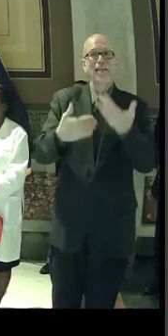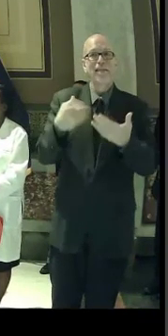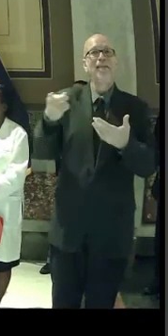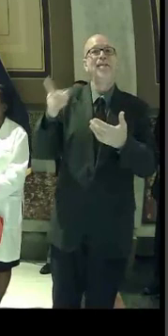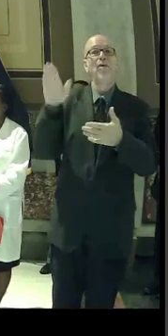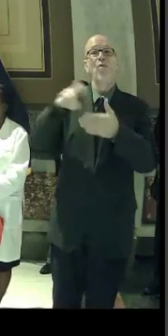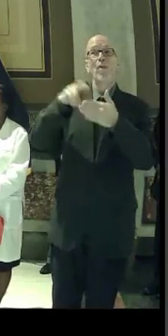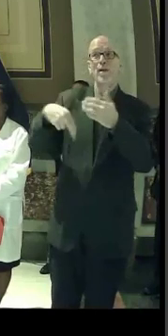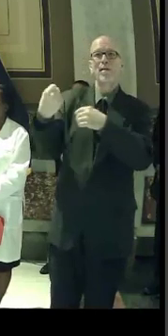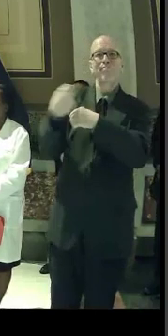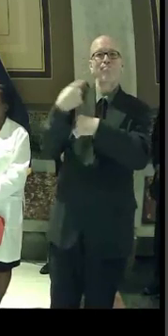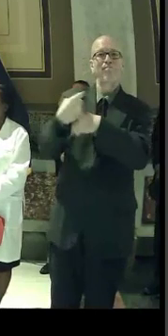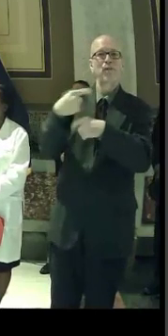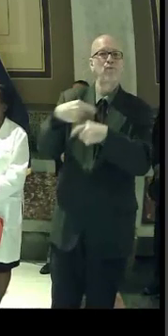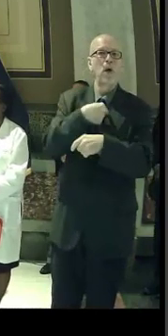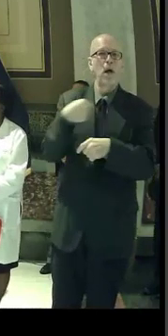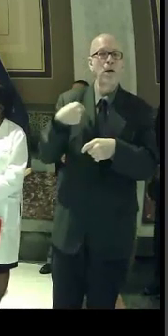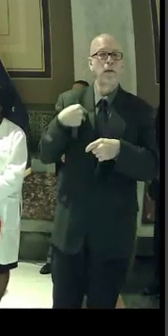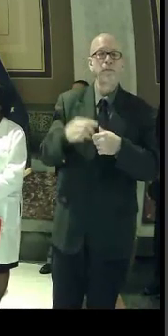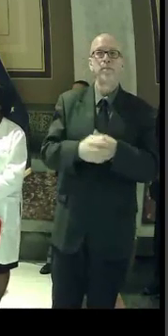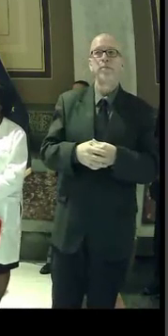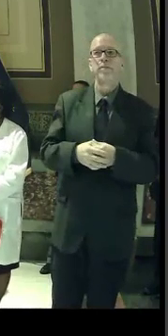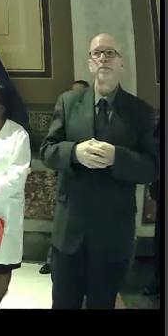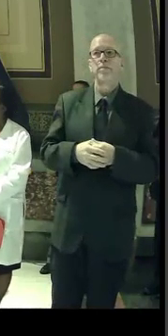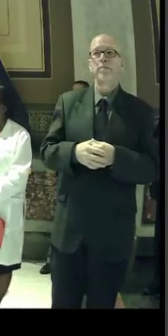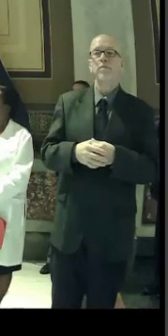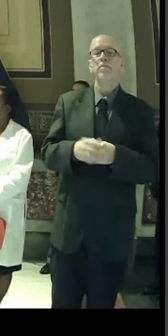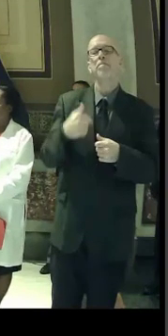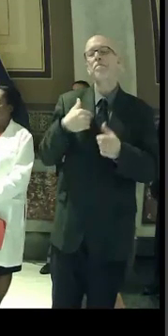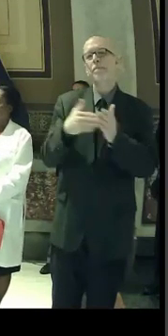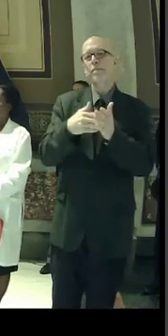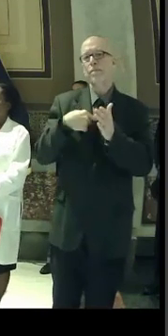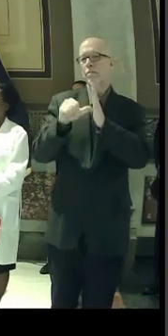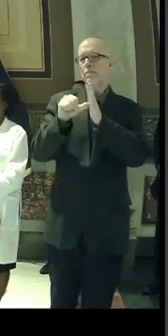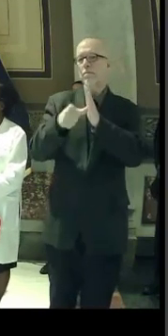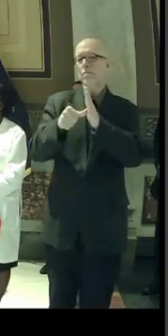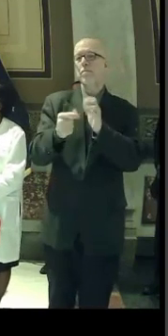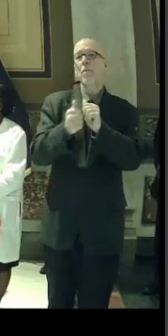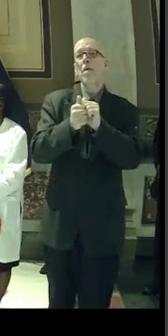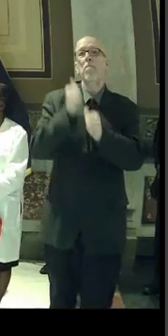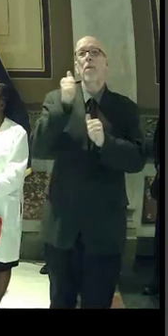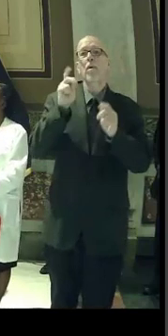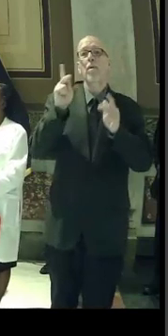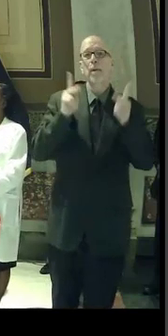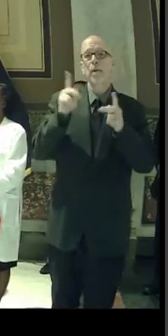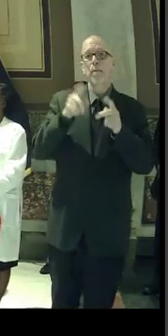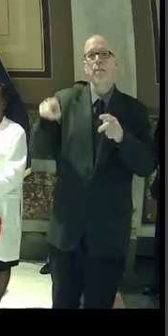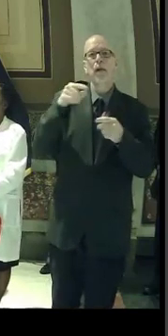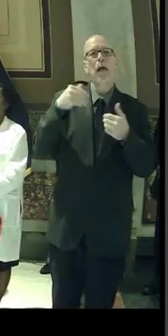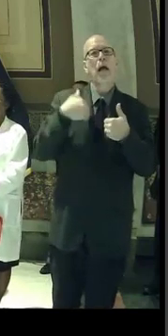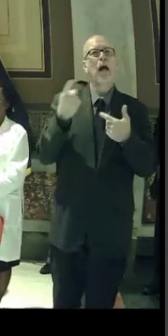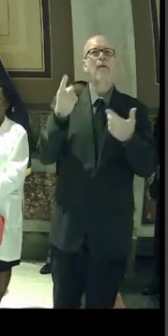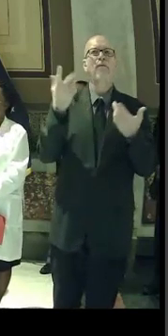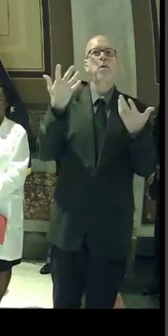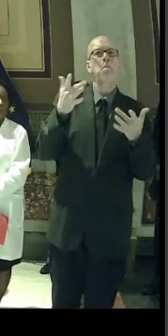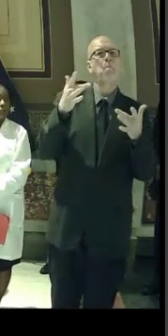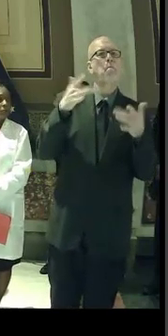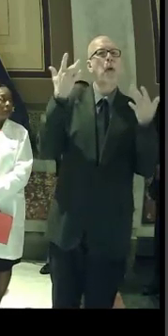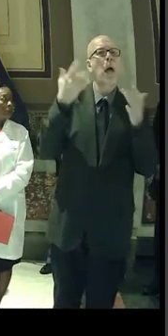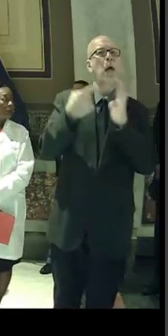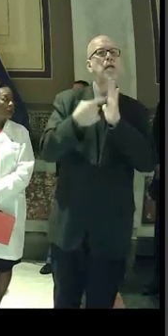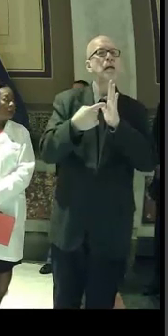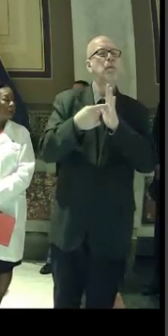their results to us. I want to emphasize, though, that most people have mild symptoms, and they should stay